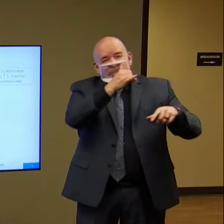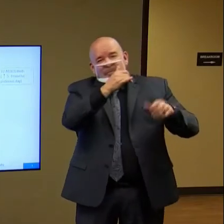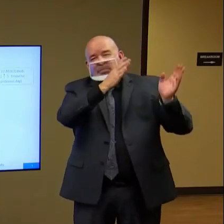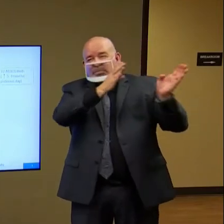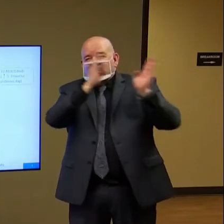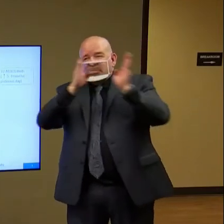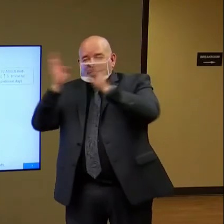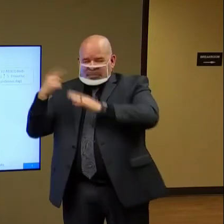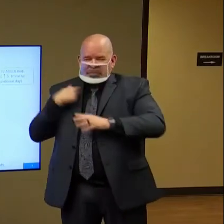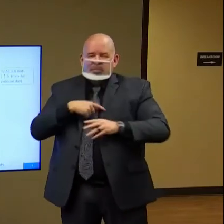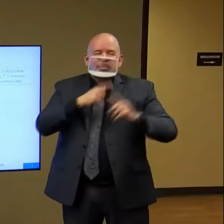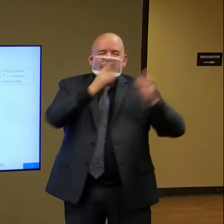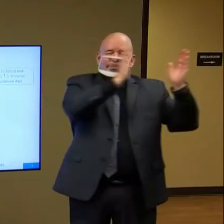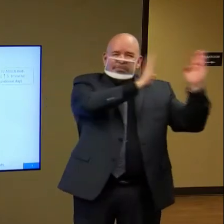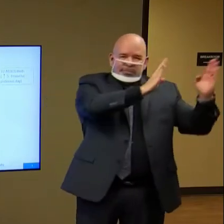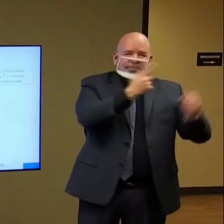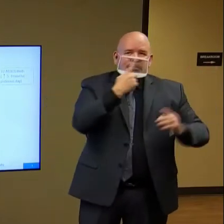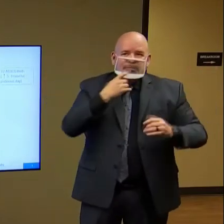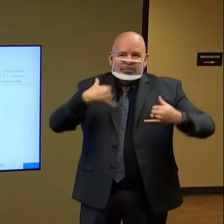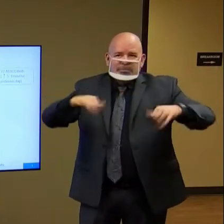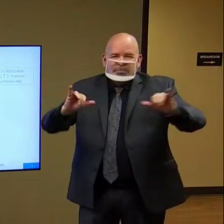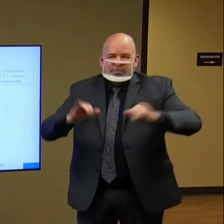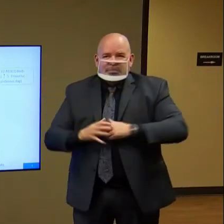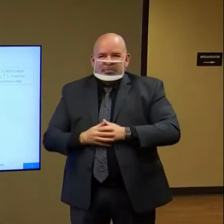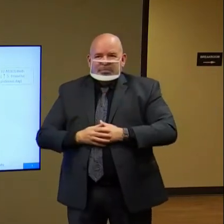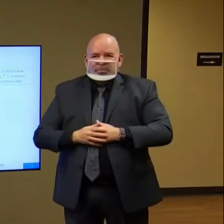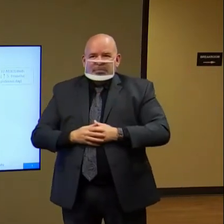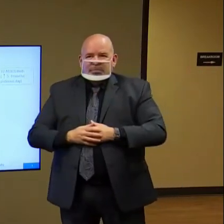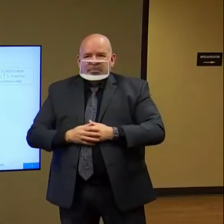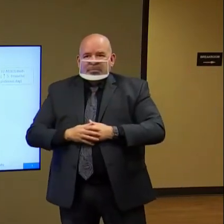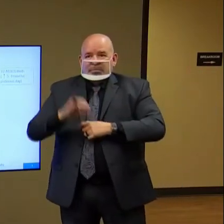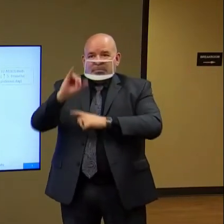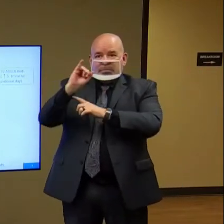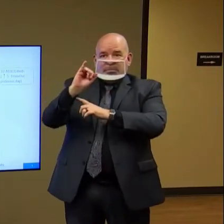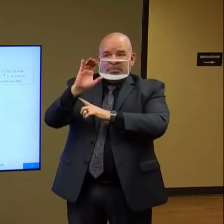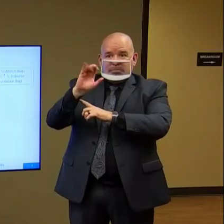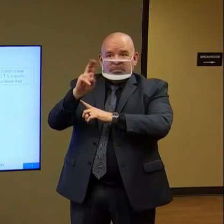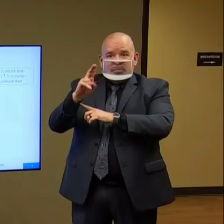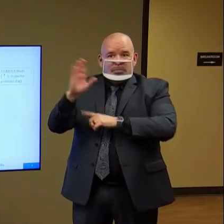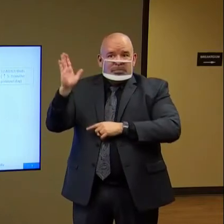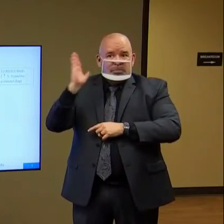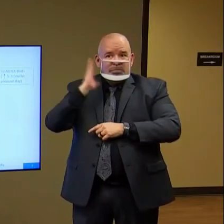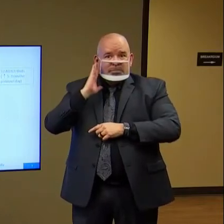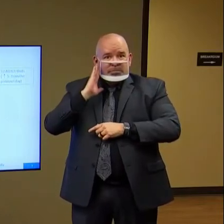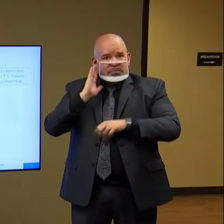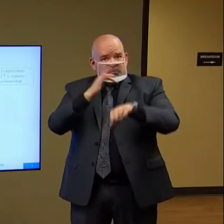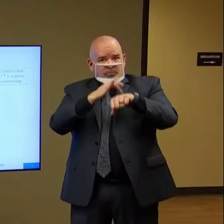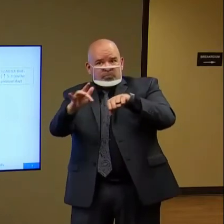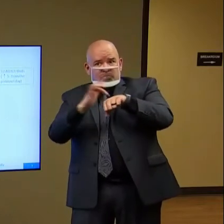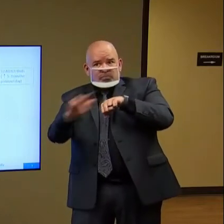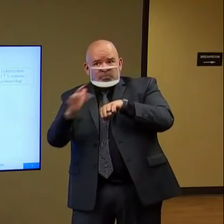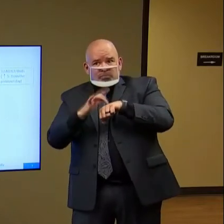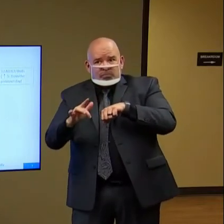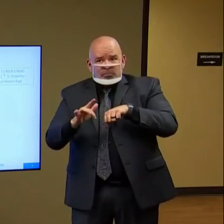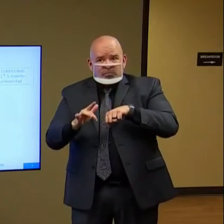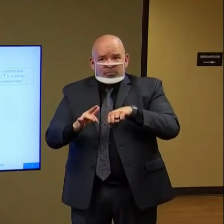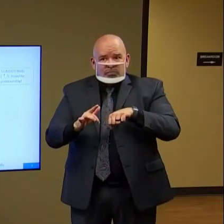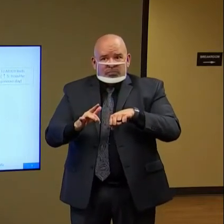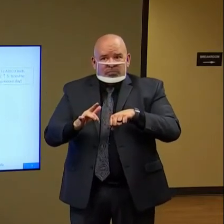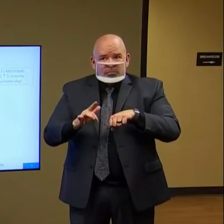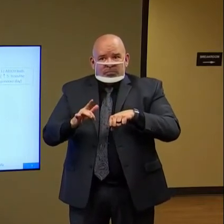very low. For Dallas County, our latest number is 32 ICU